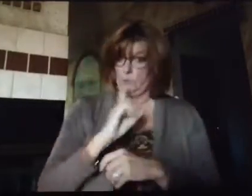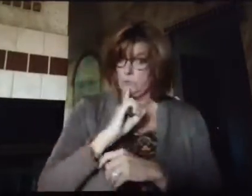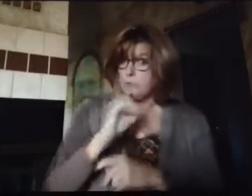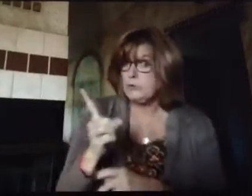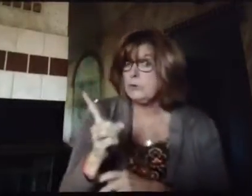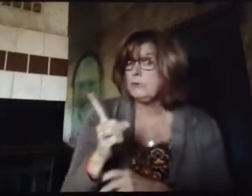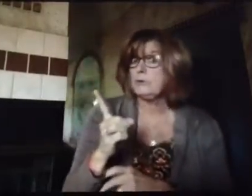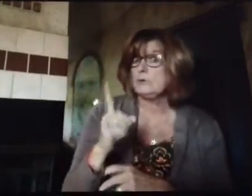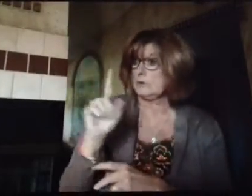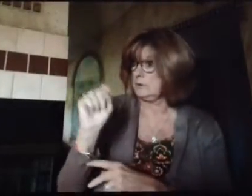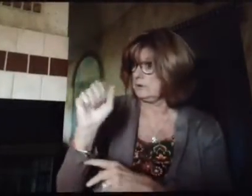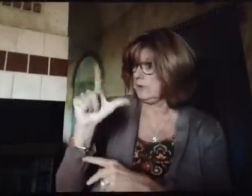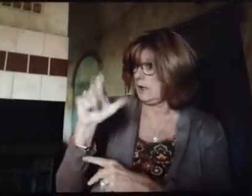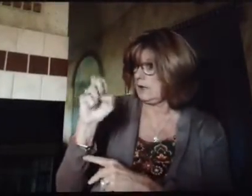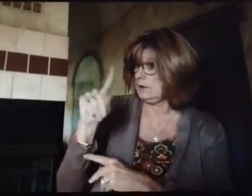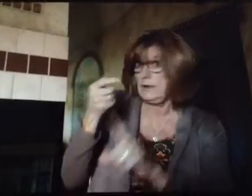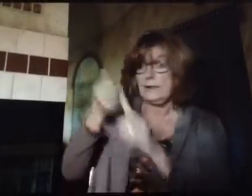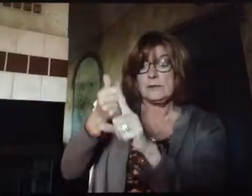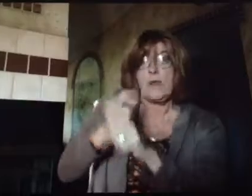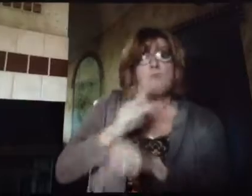may be different to some of you.